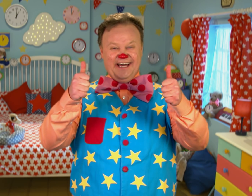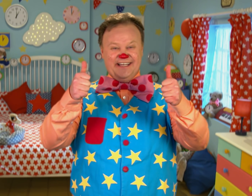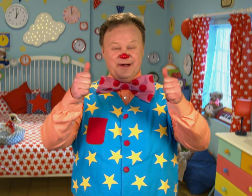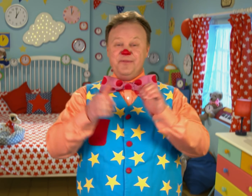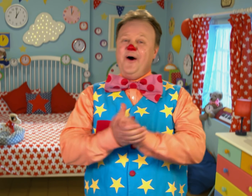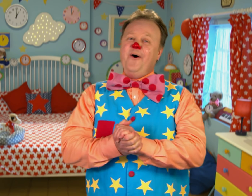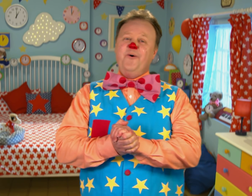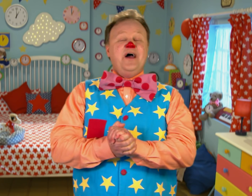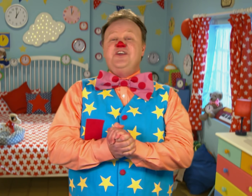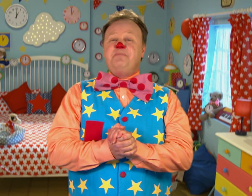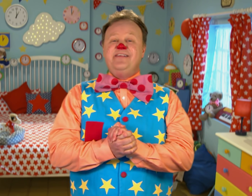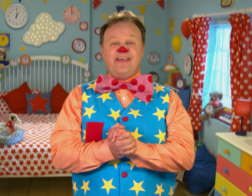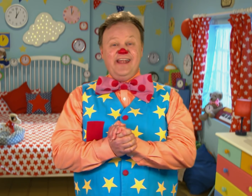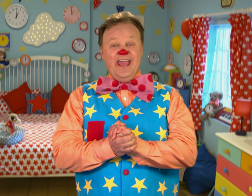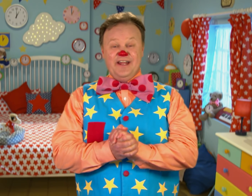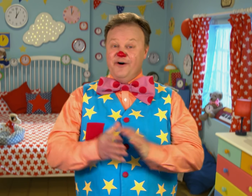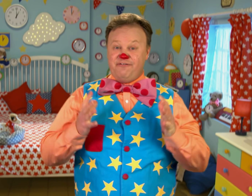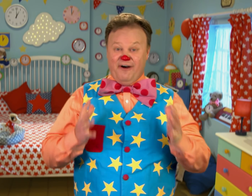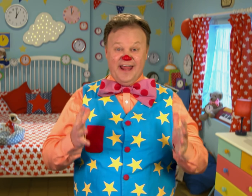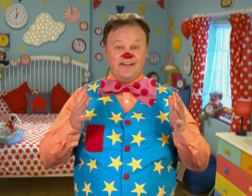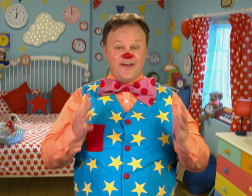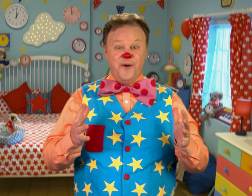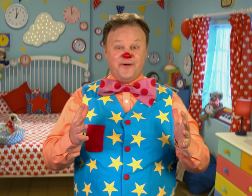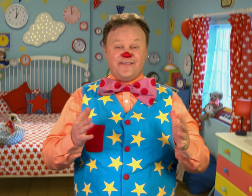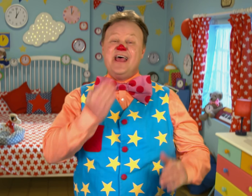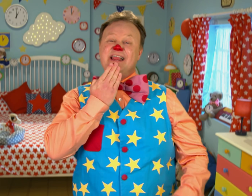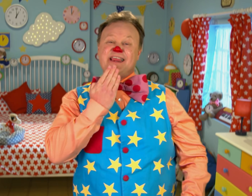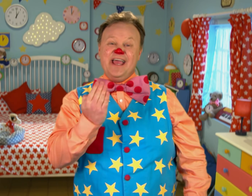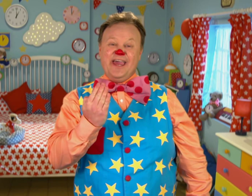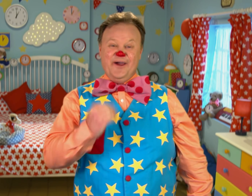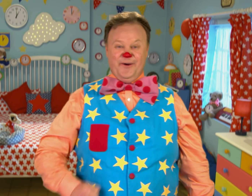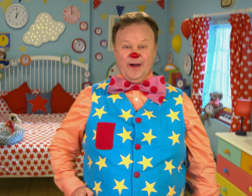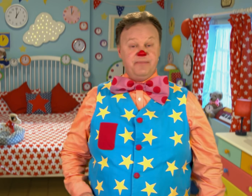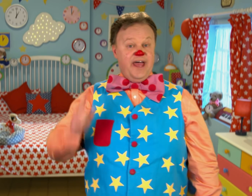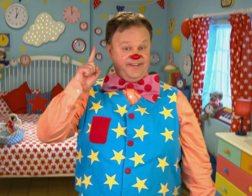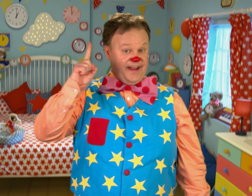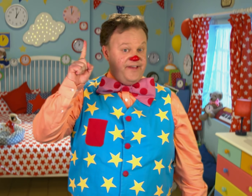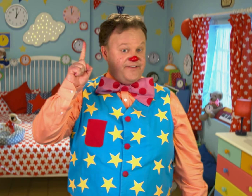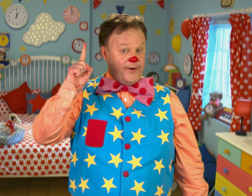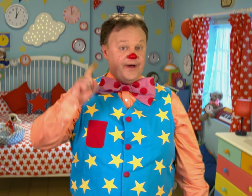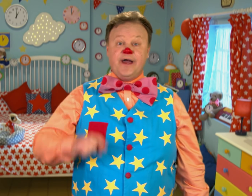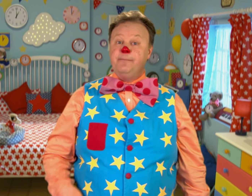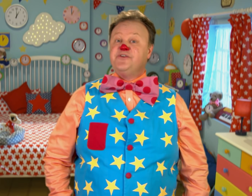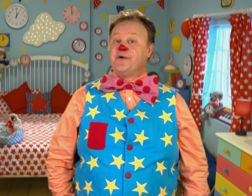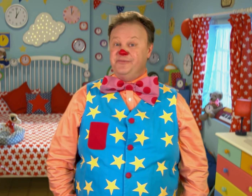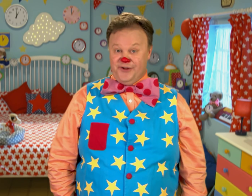good. Oh, you've been sending in your funny jokes. Thank you. Today's joke comes from